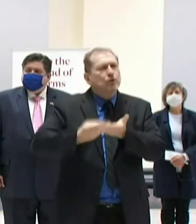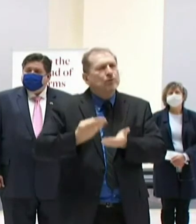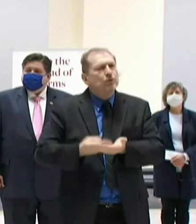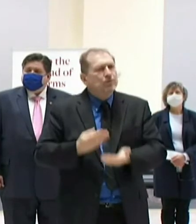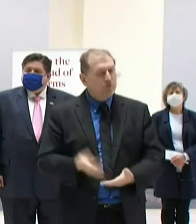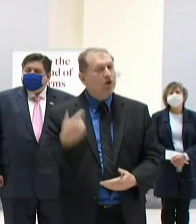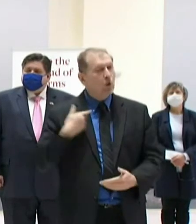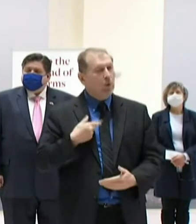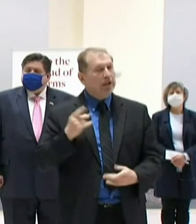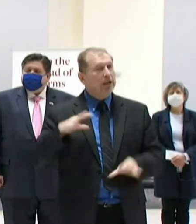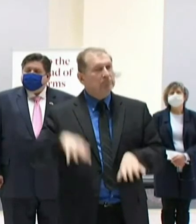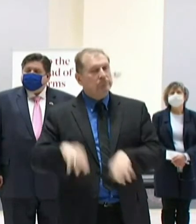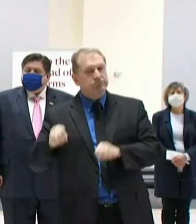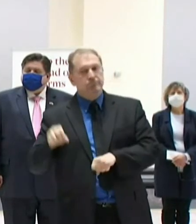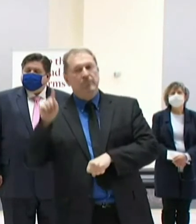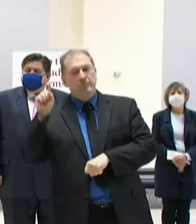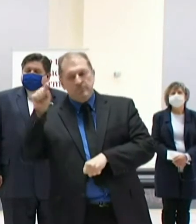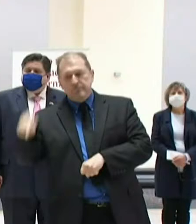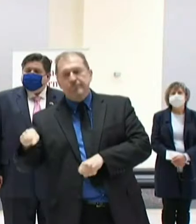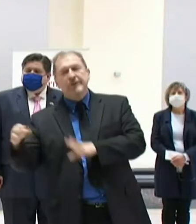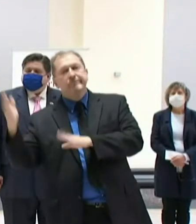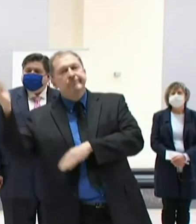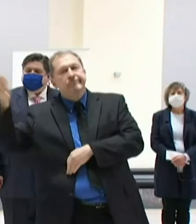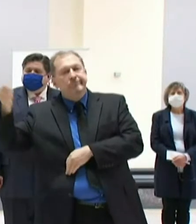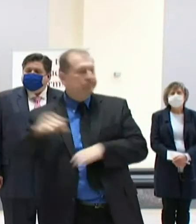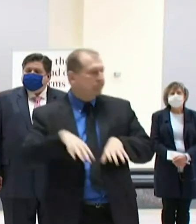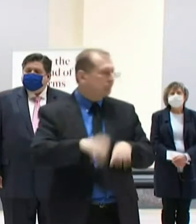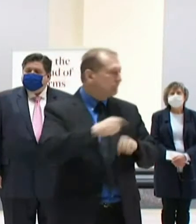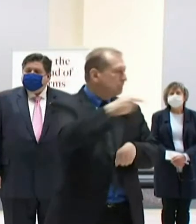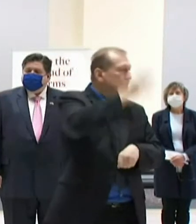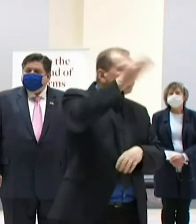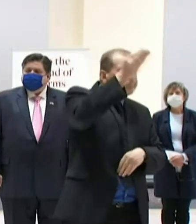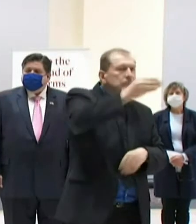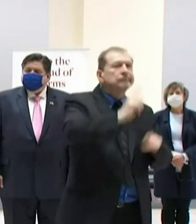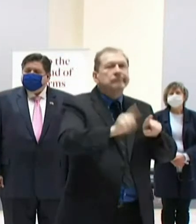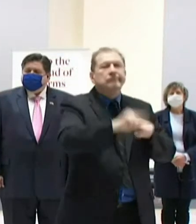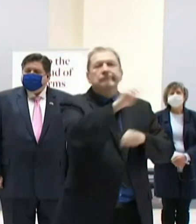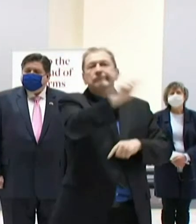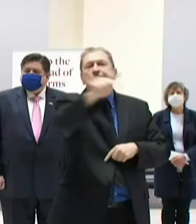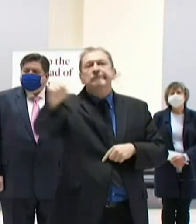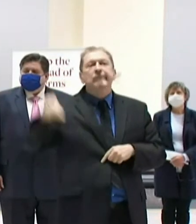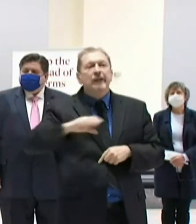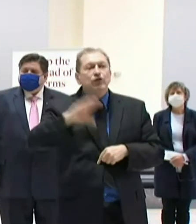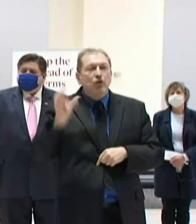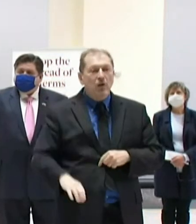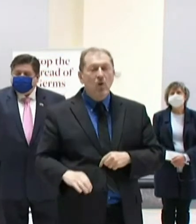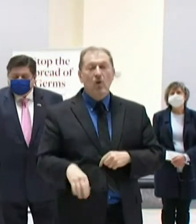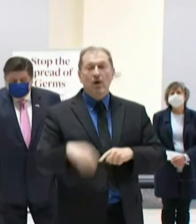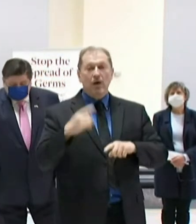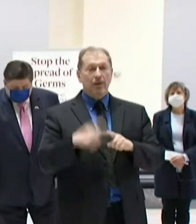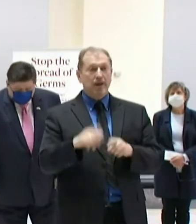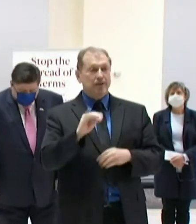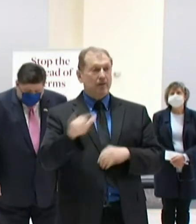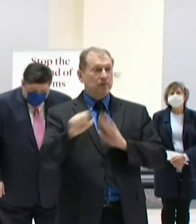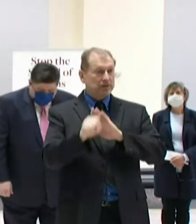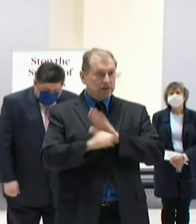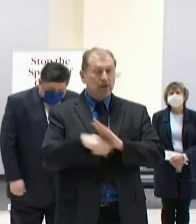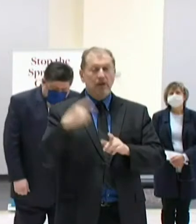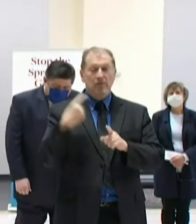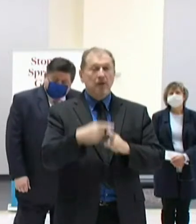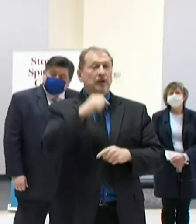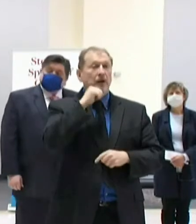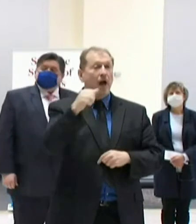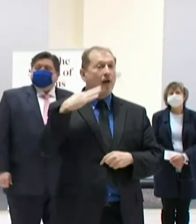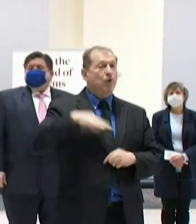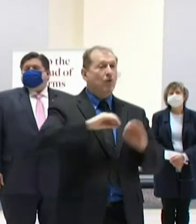at various businesses and other locations in the Chicago area, as well as with faith community, not-for-profits. And this